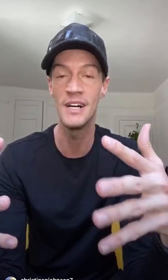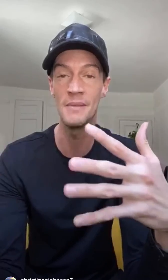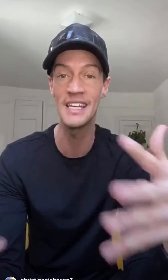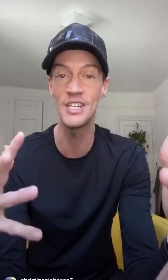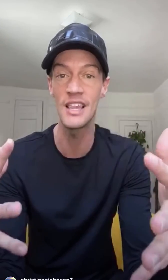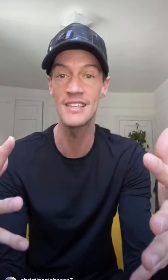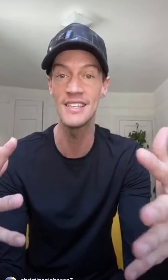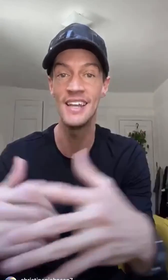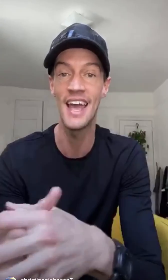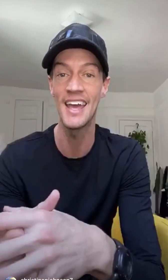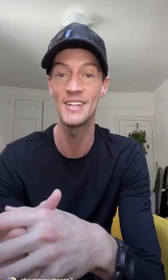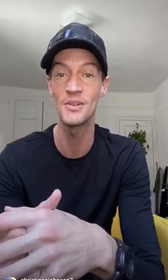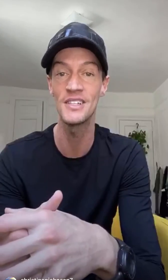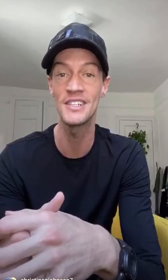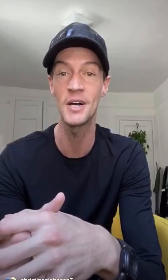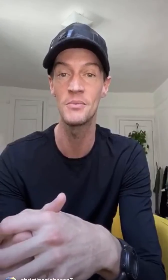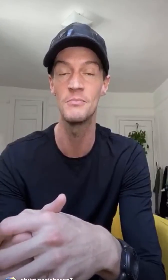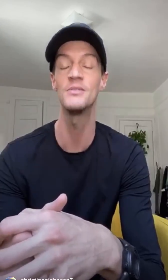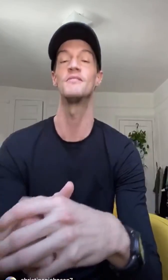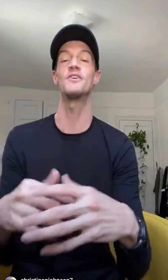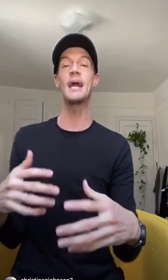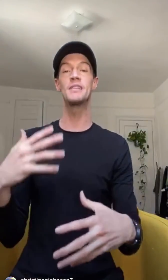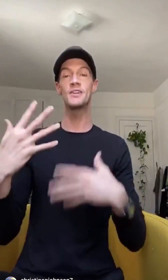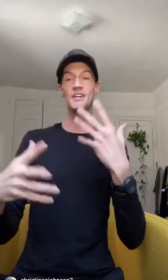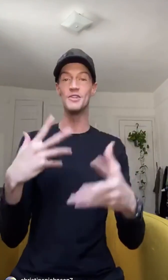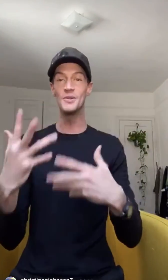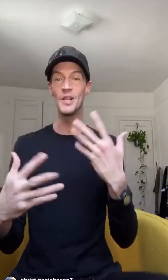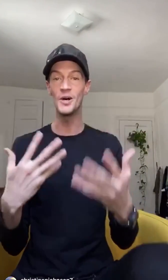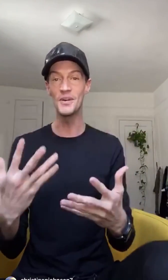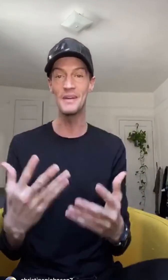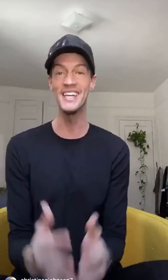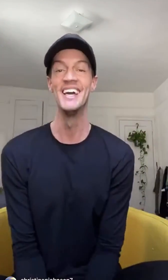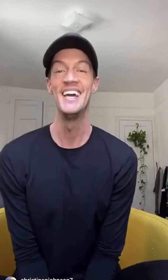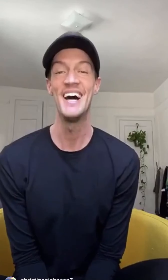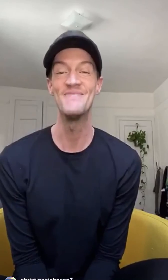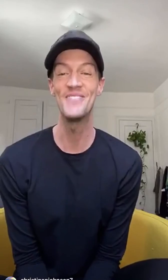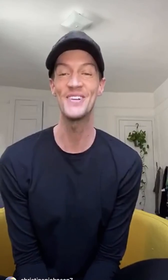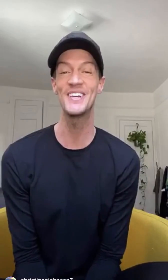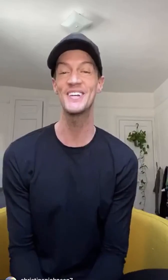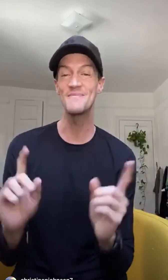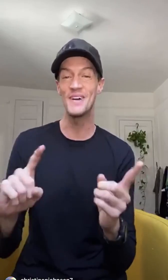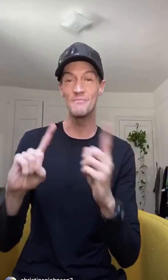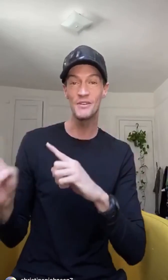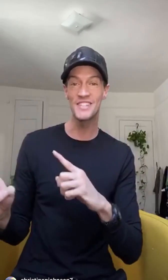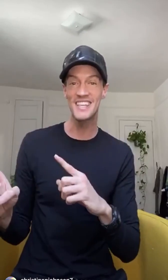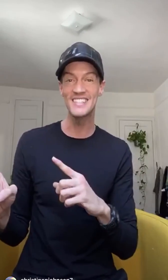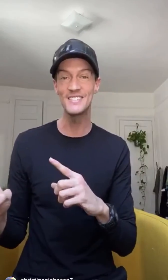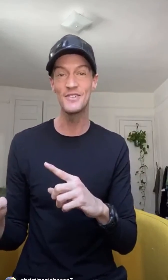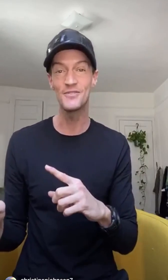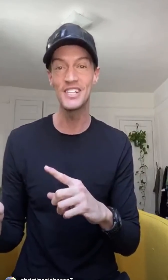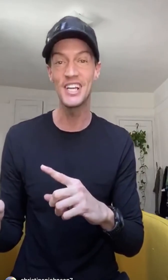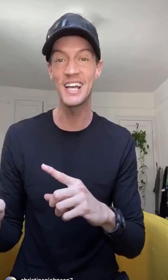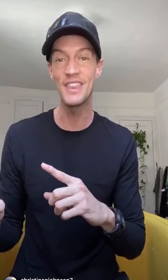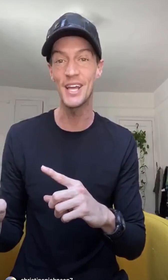each lesson, and it really just helps build the vocabulary if you do it along with me. But if you're curious about previous lessons, feel free to check out that